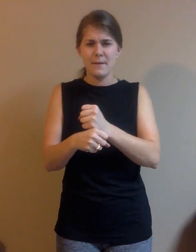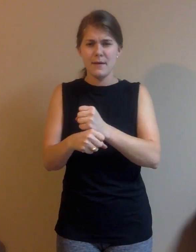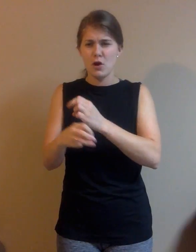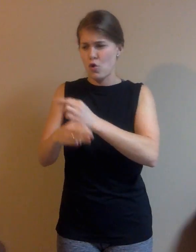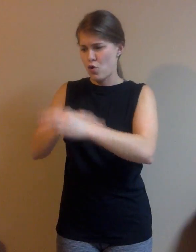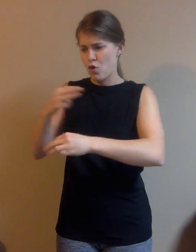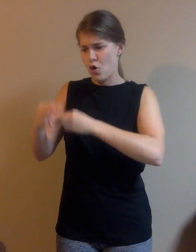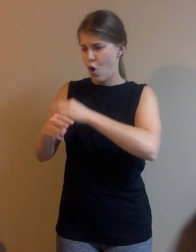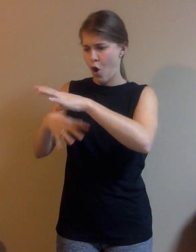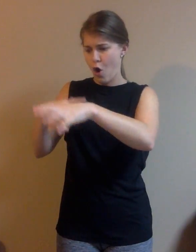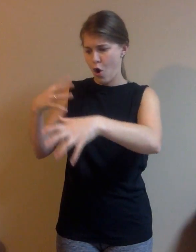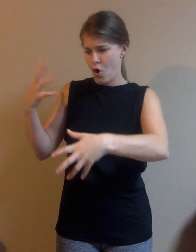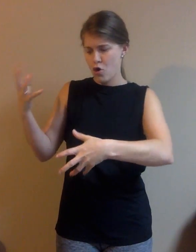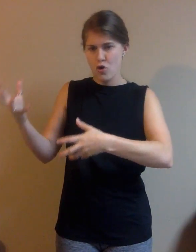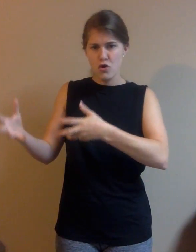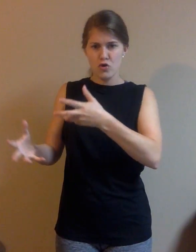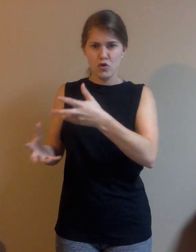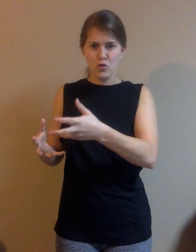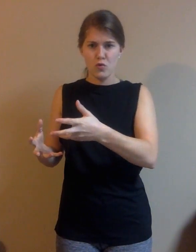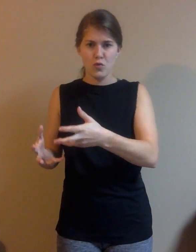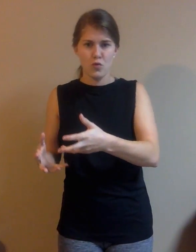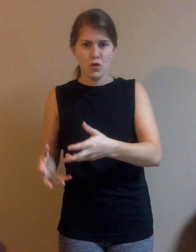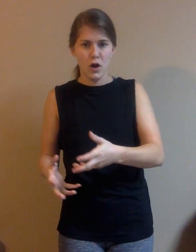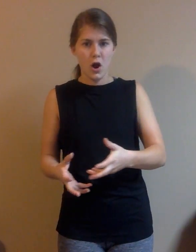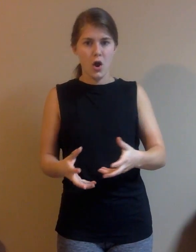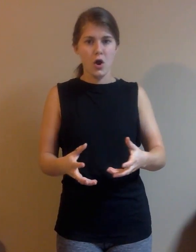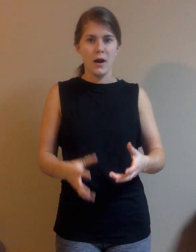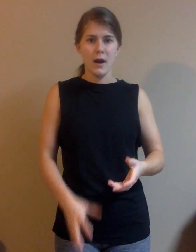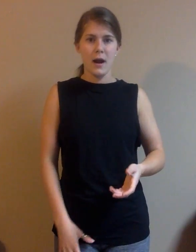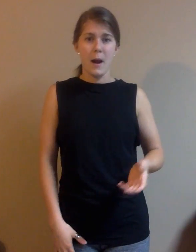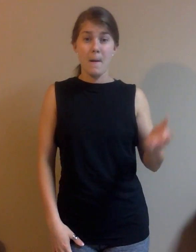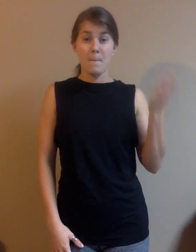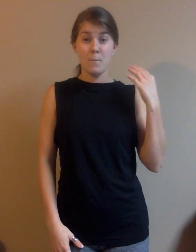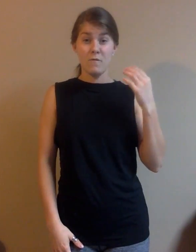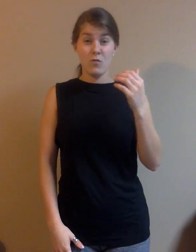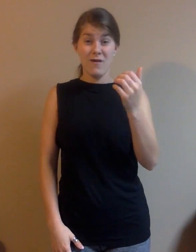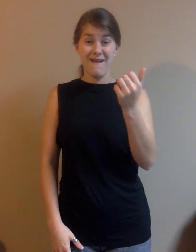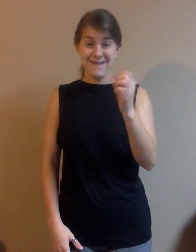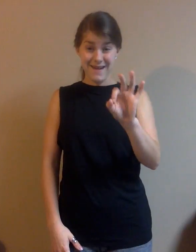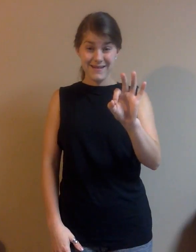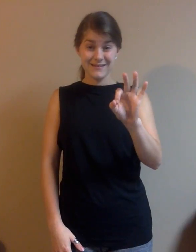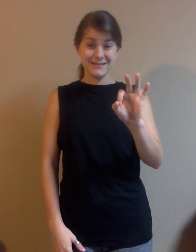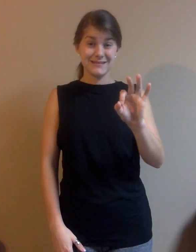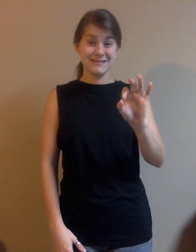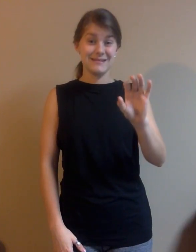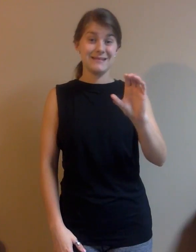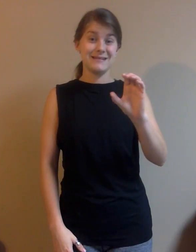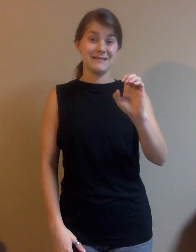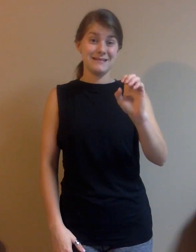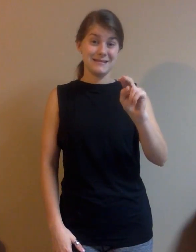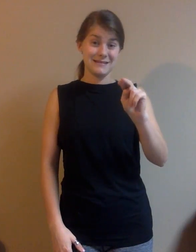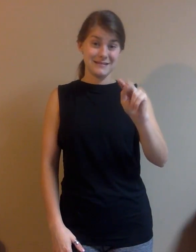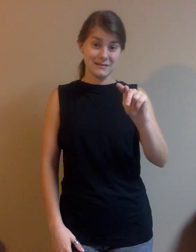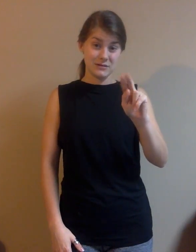systems of education really before the 19th century. They all came into being to meet the needs of industrialism. So the hierarchy is rooted on